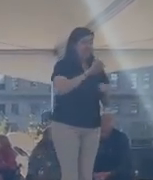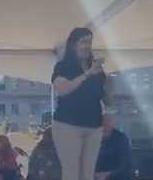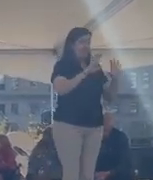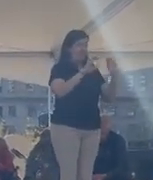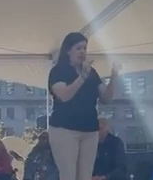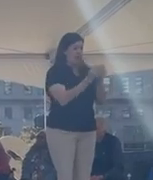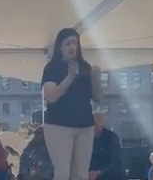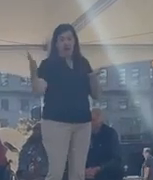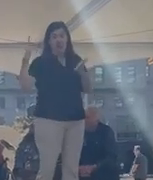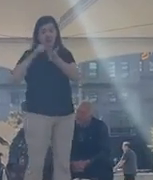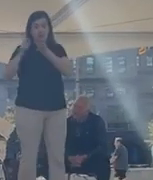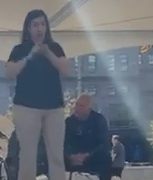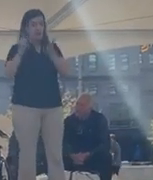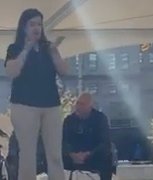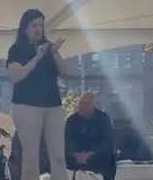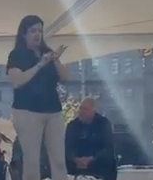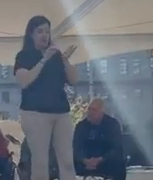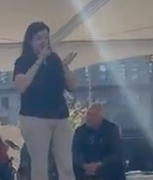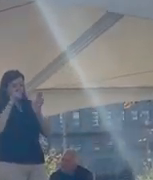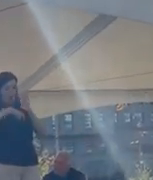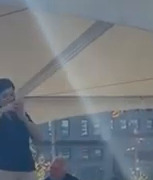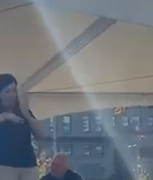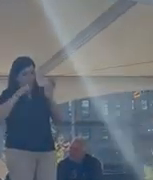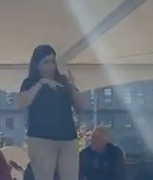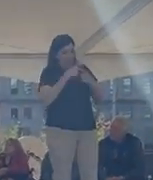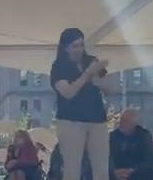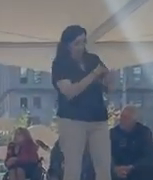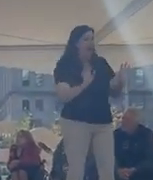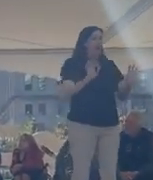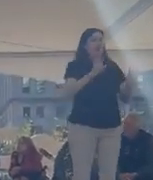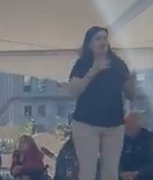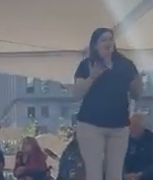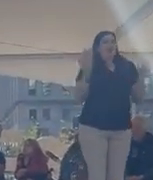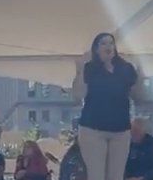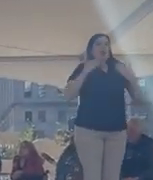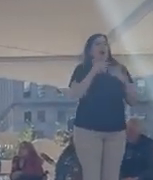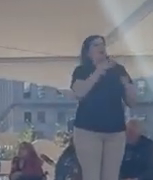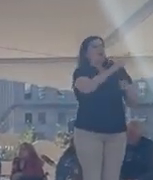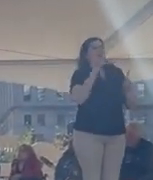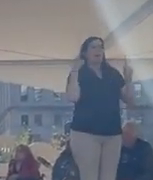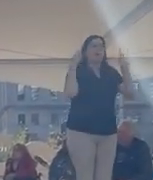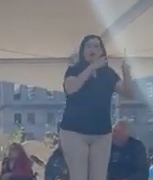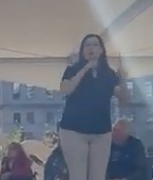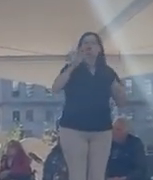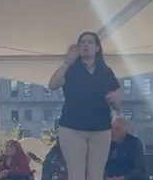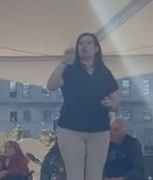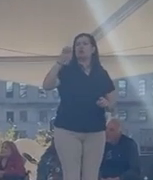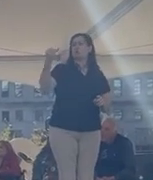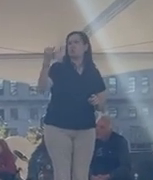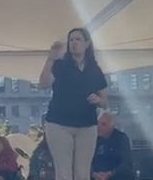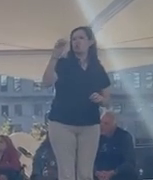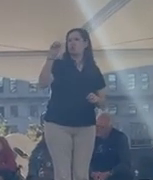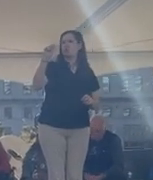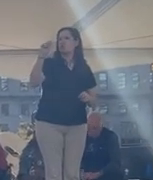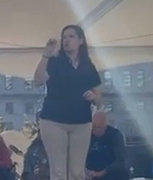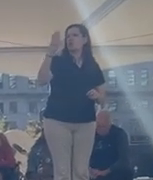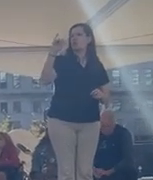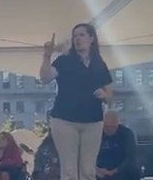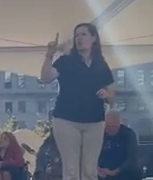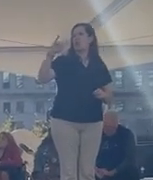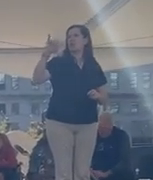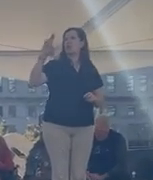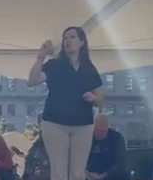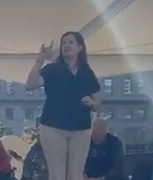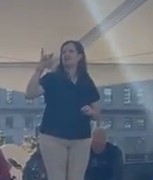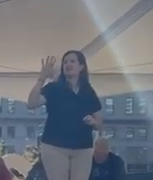literally written papers on, one with a mission focused on social justice. One of my favorite projects while I was working